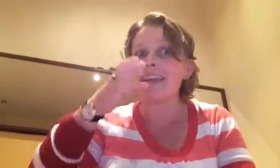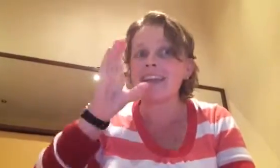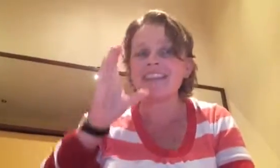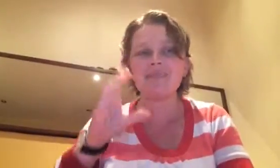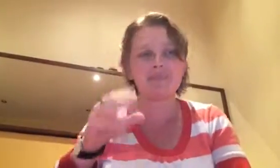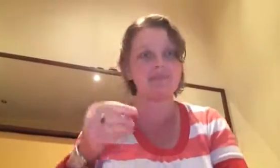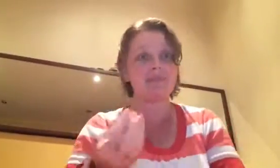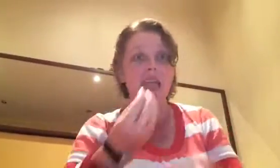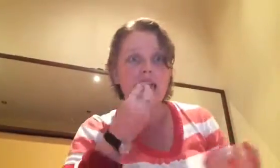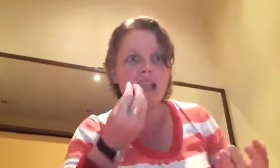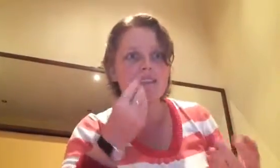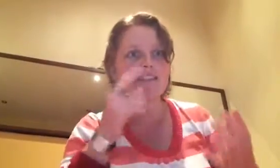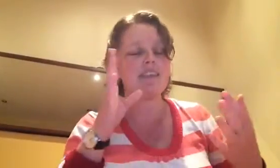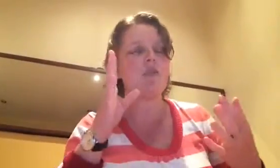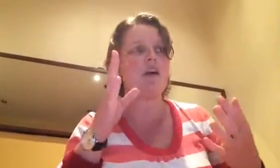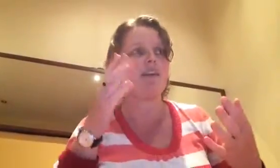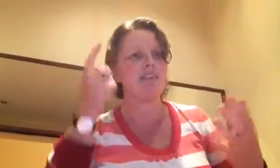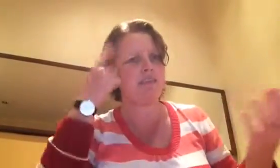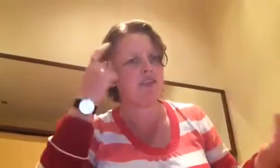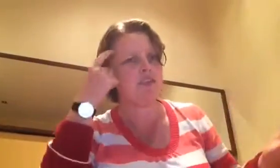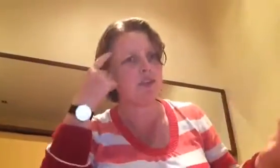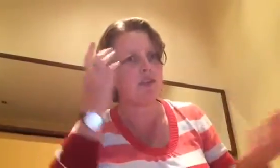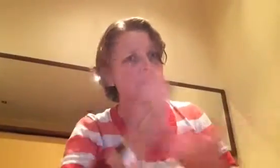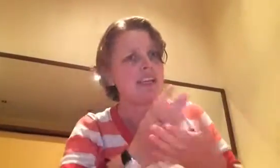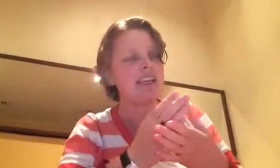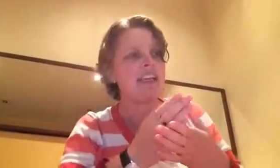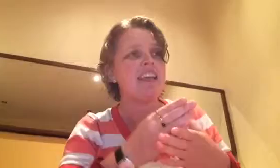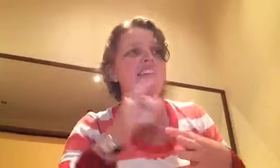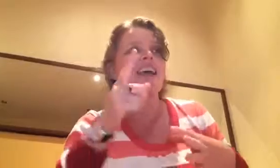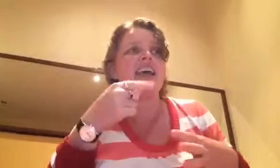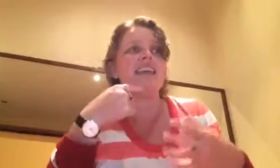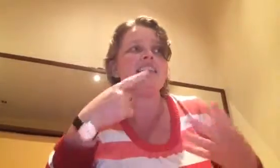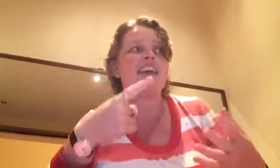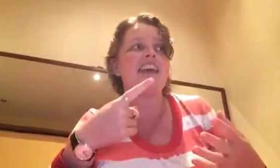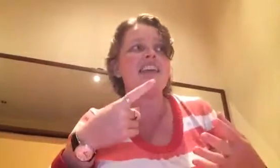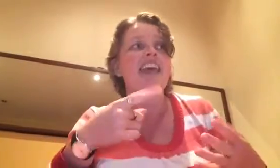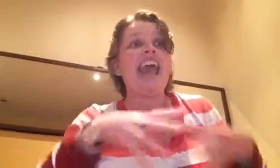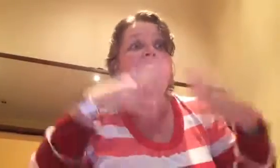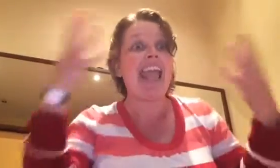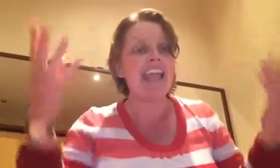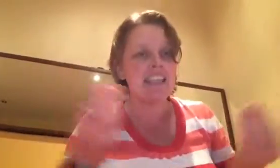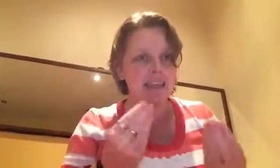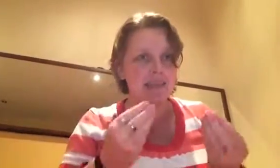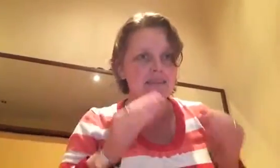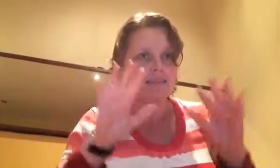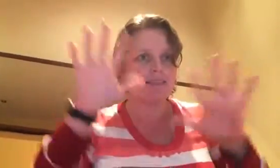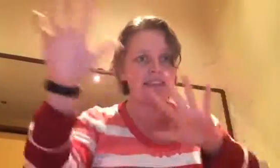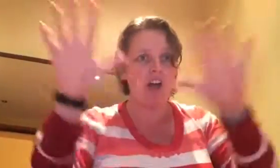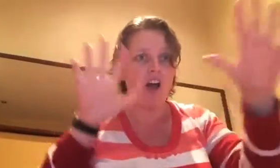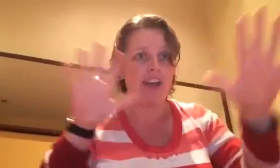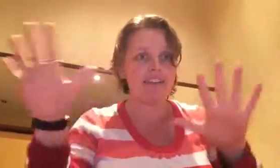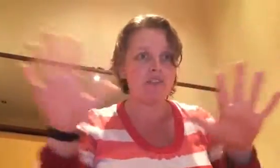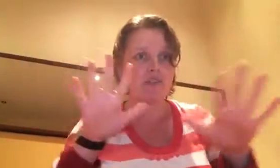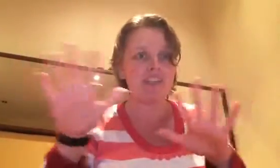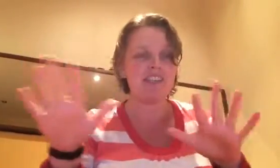drink, eat. It's quite sort of logical, really, and that any signs or